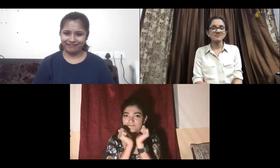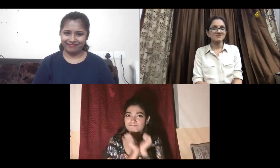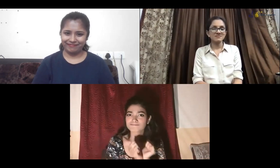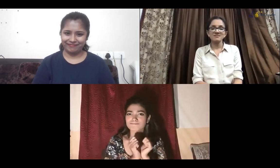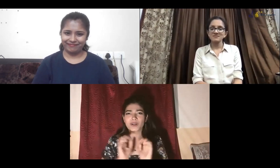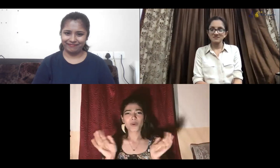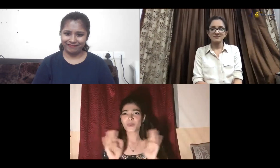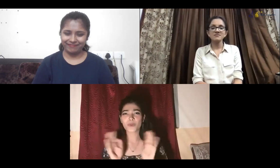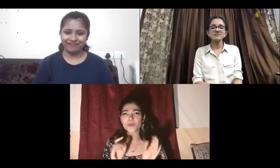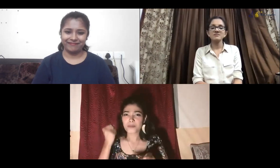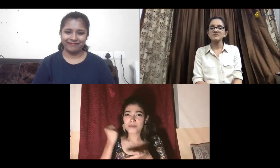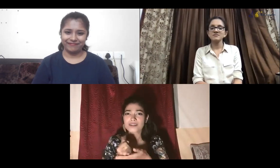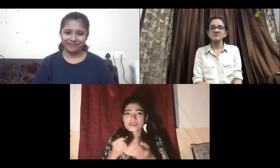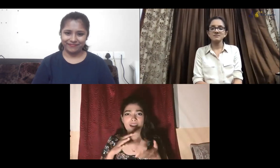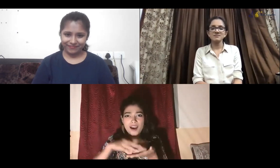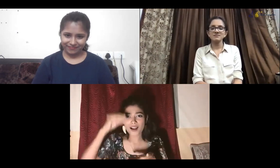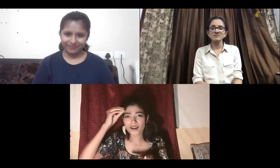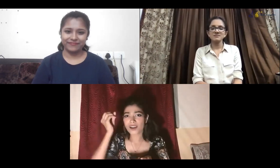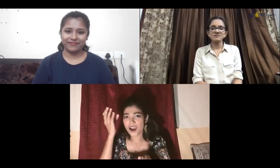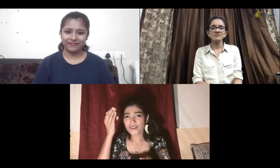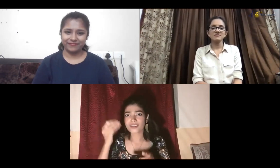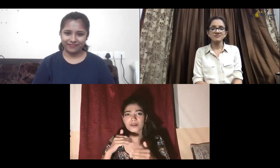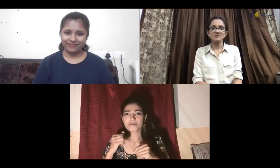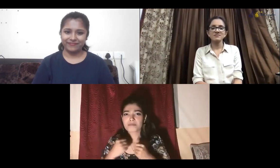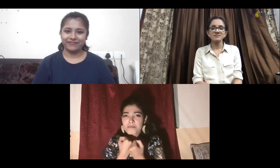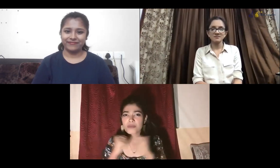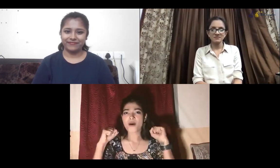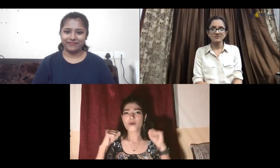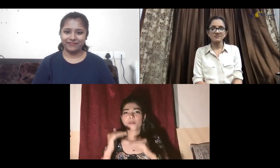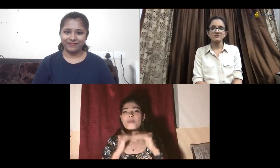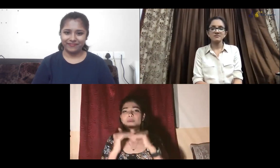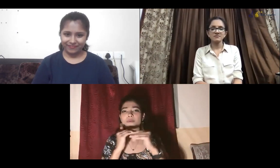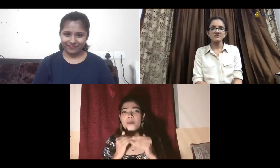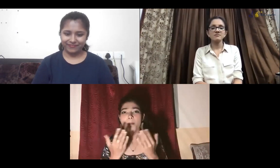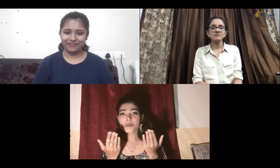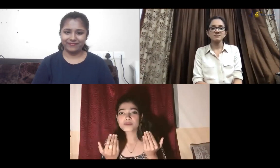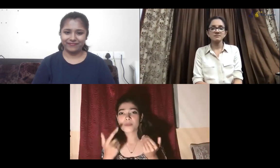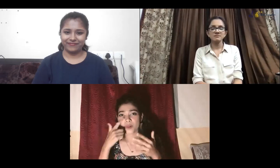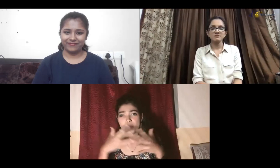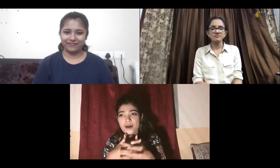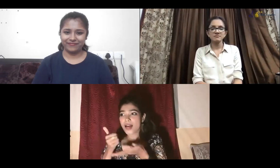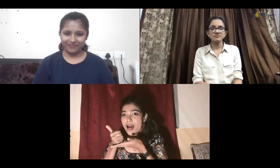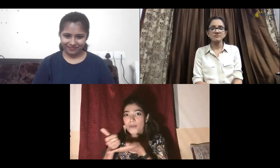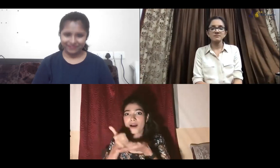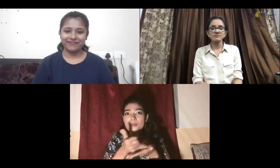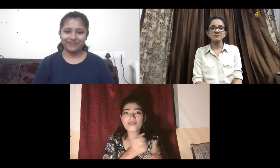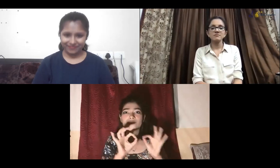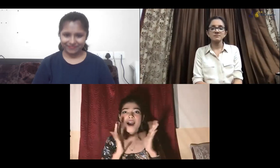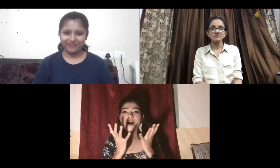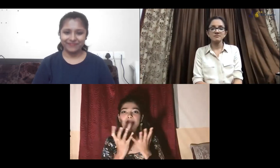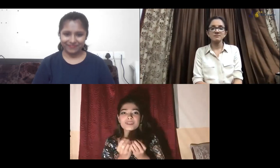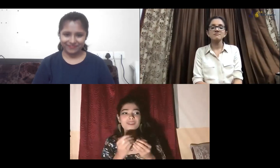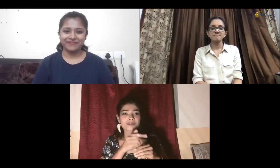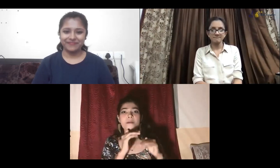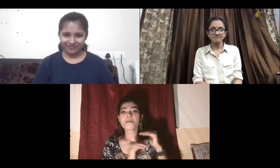are women, we have to suffer and we have to stay at home only. No, we should be aware about our rights, and